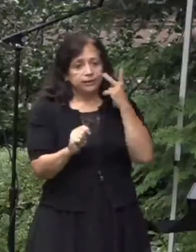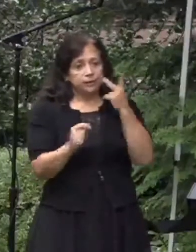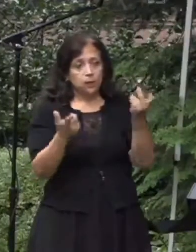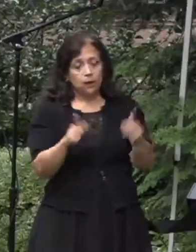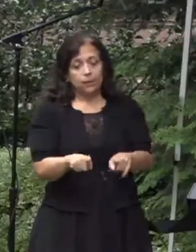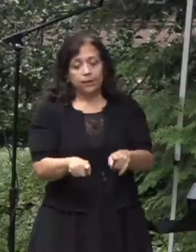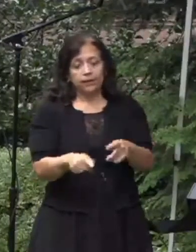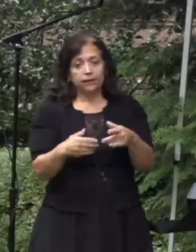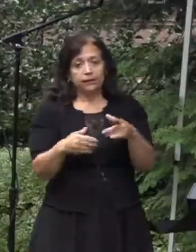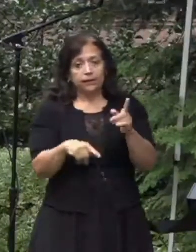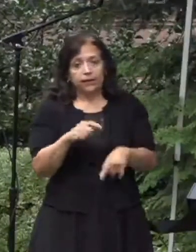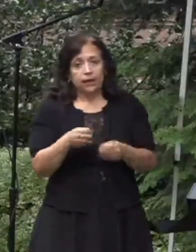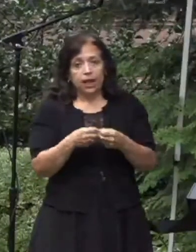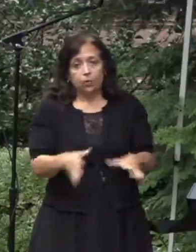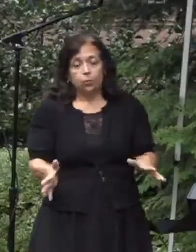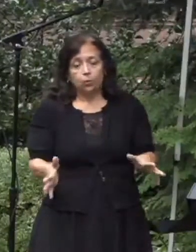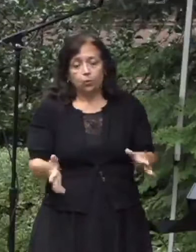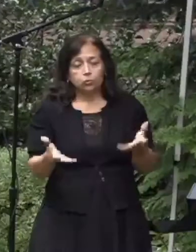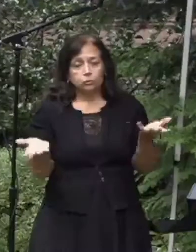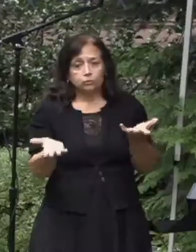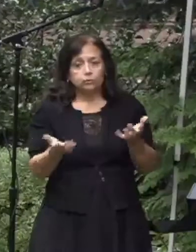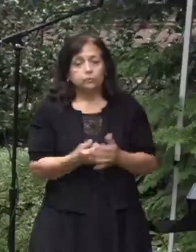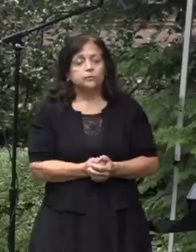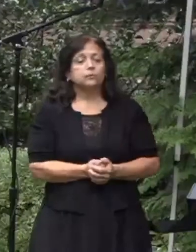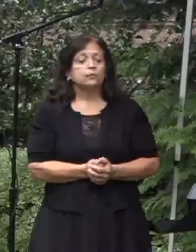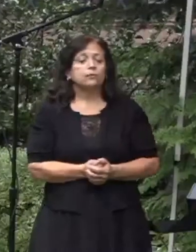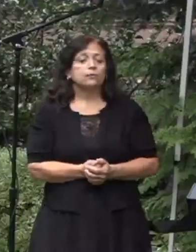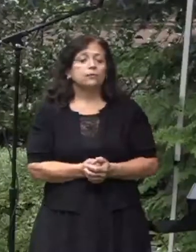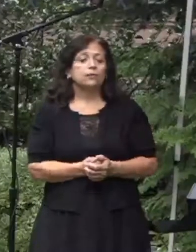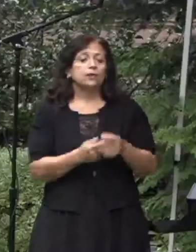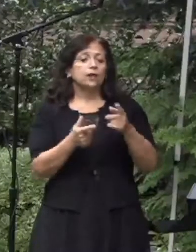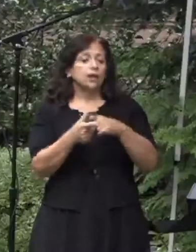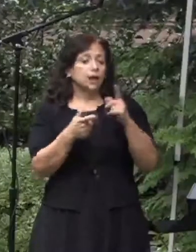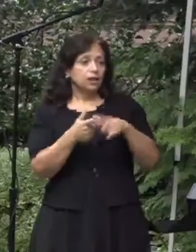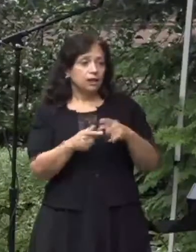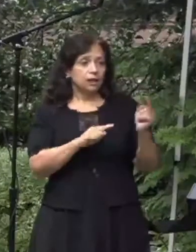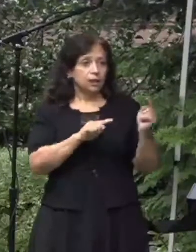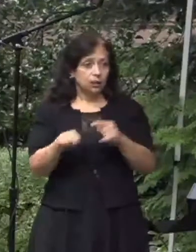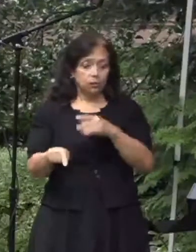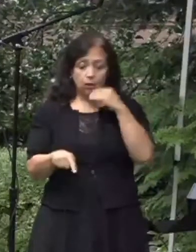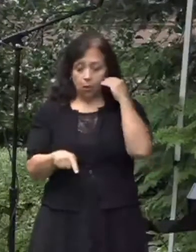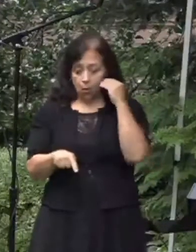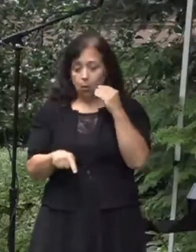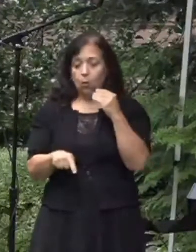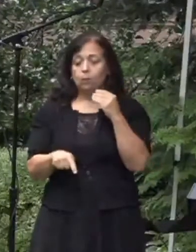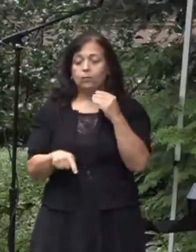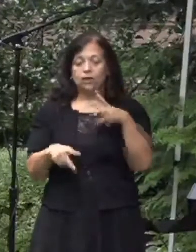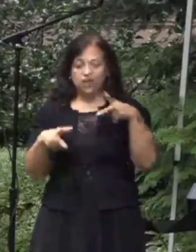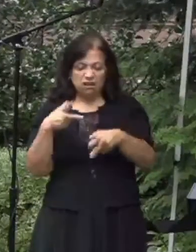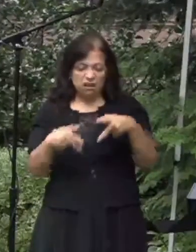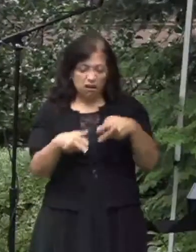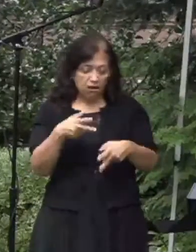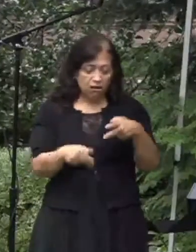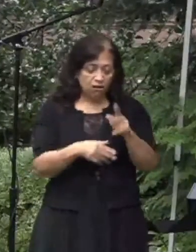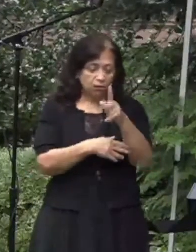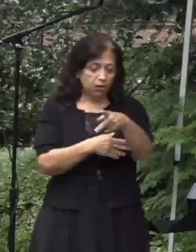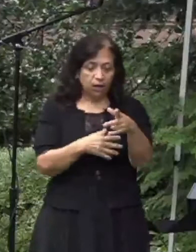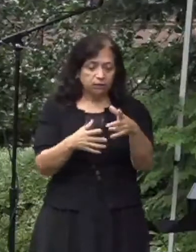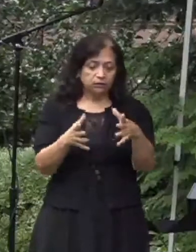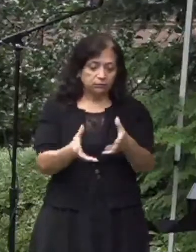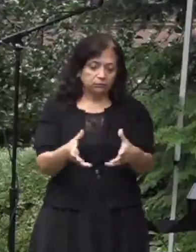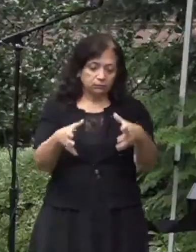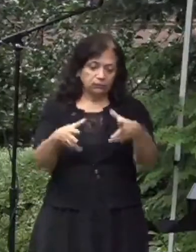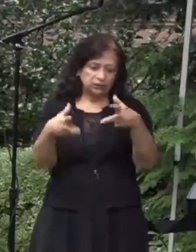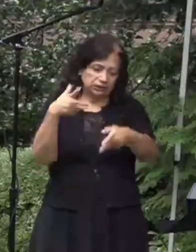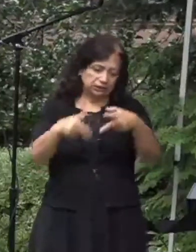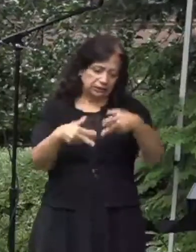had nothing left to lose at this point. Upon returning home from church, he cut off what remained of the elephant